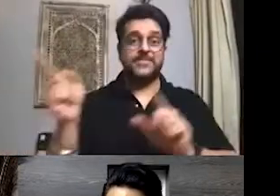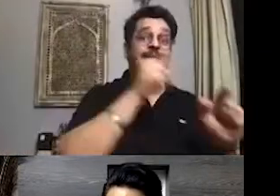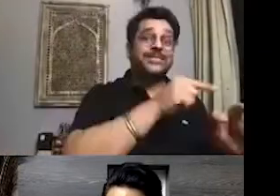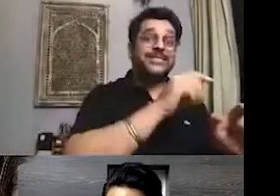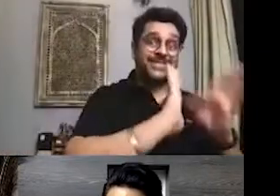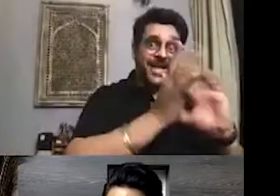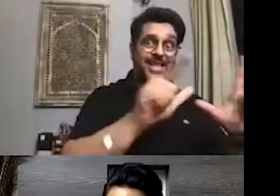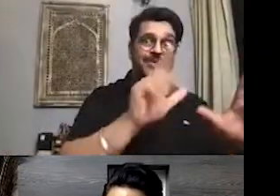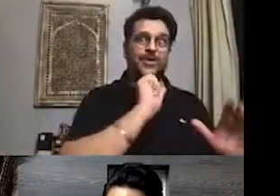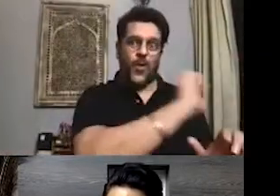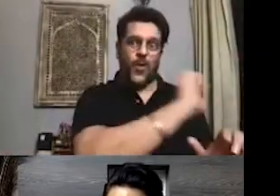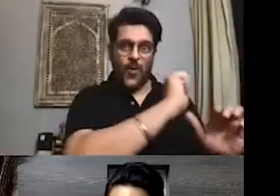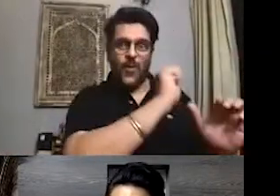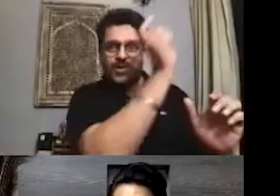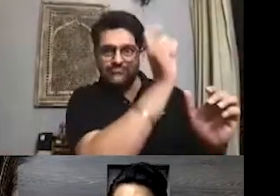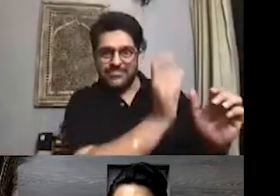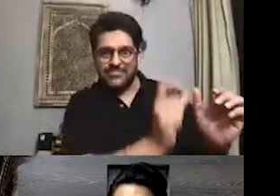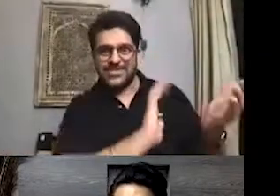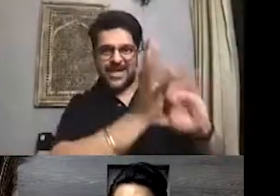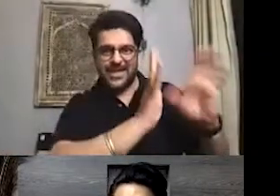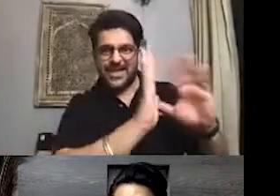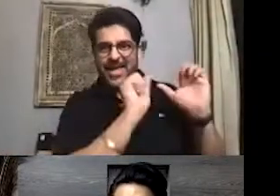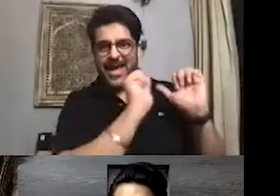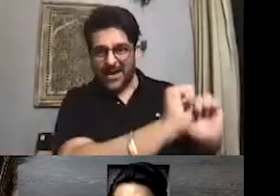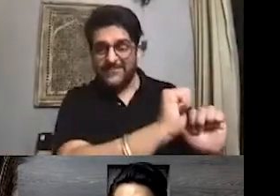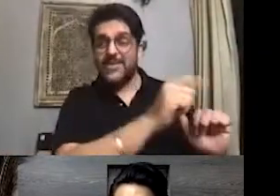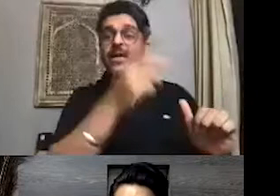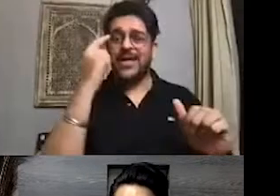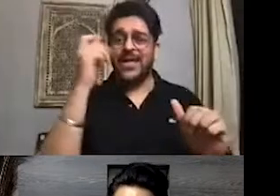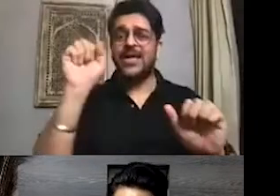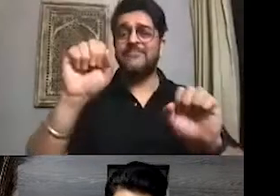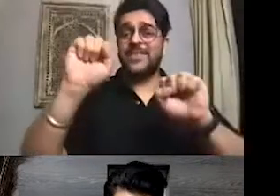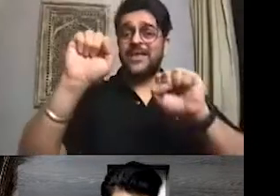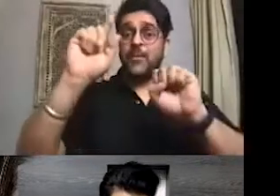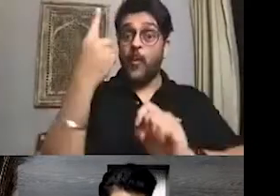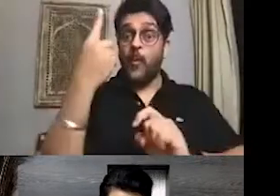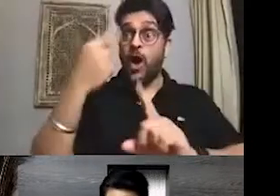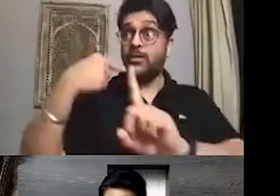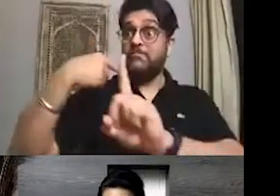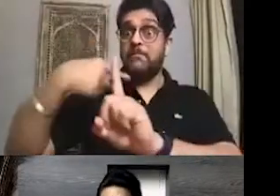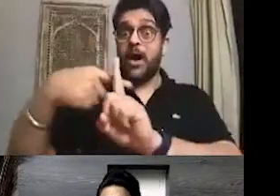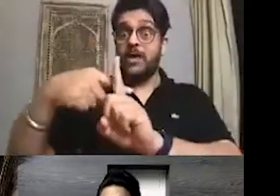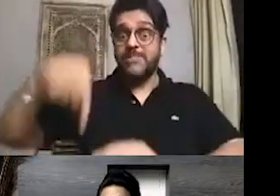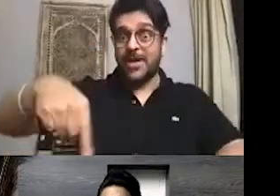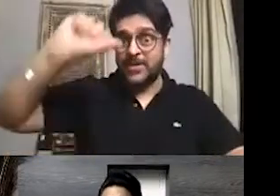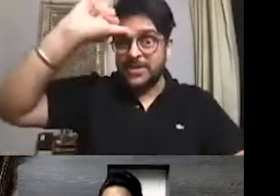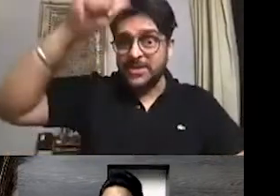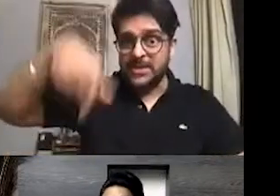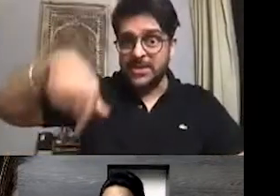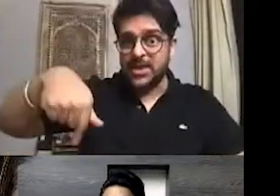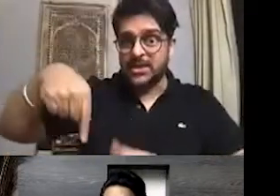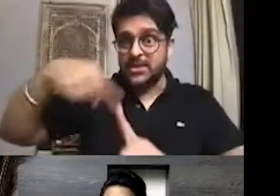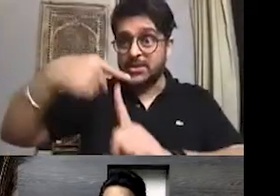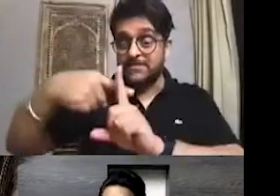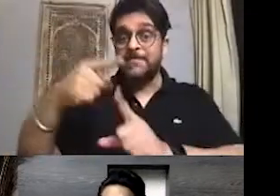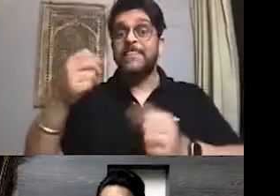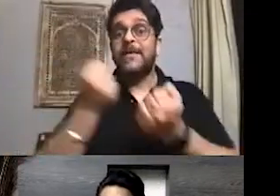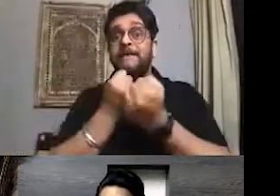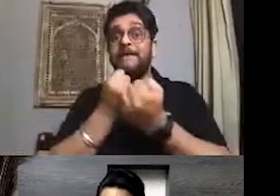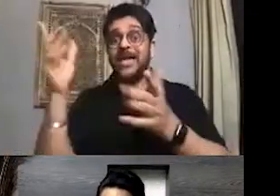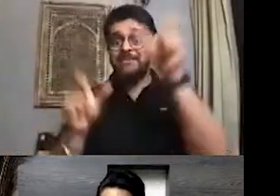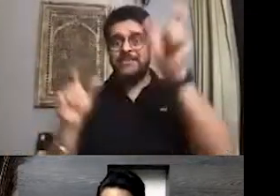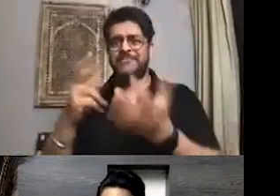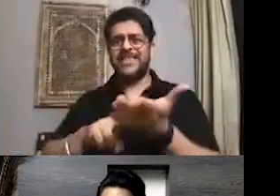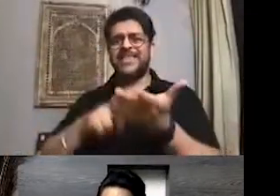language. But sign language has its own grammar and vocabulary. But one positive thing here